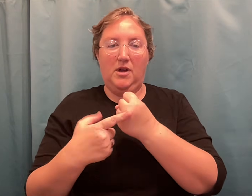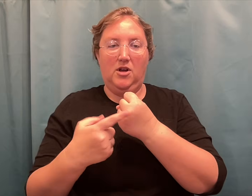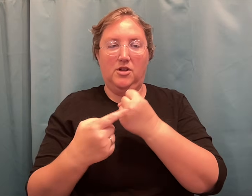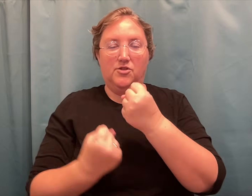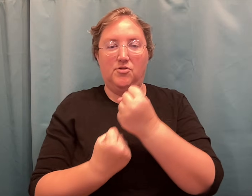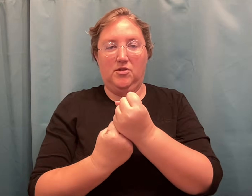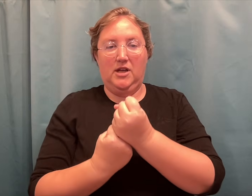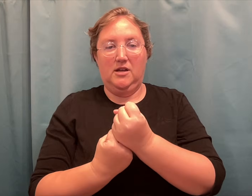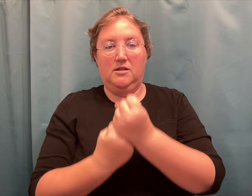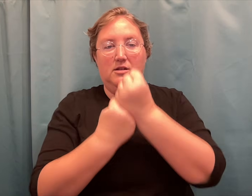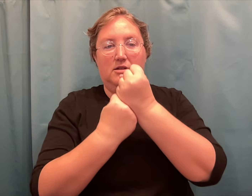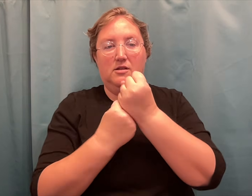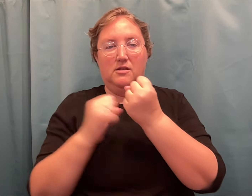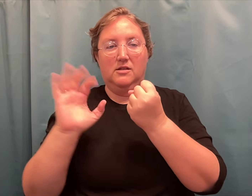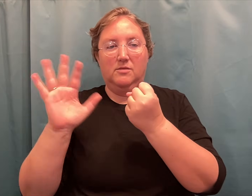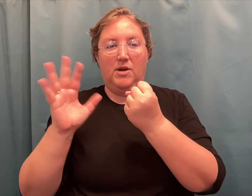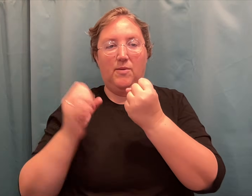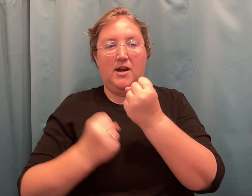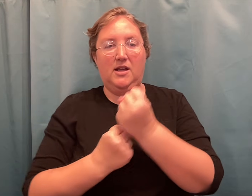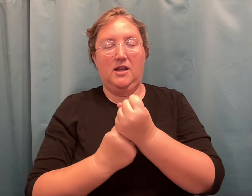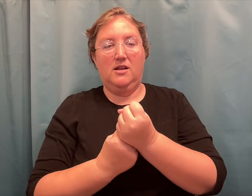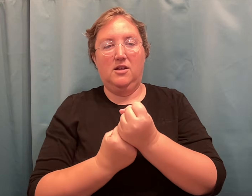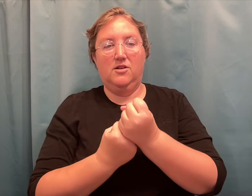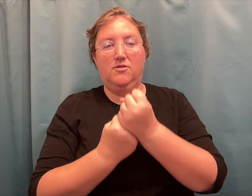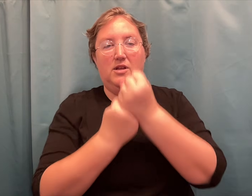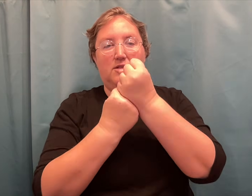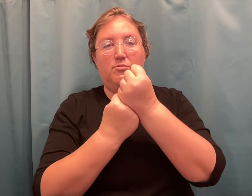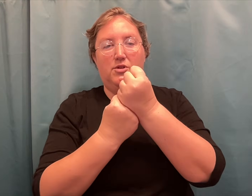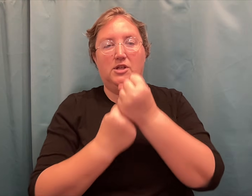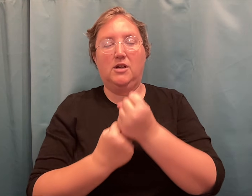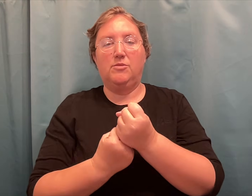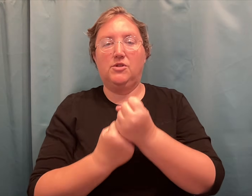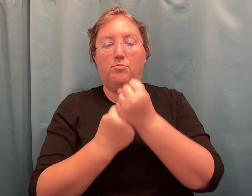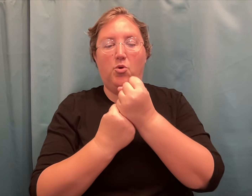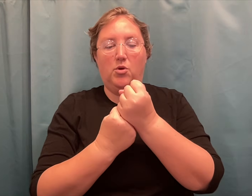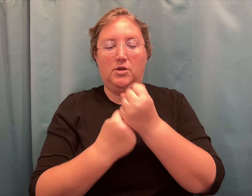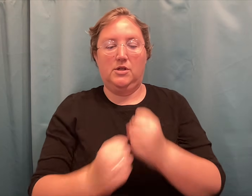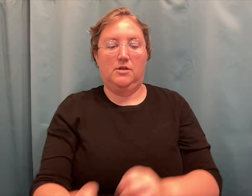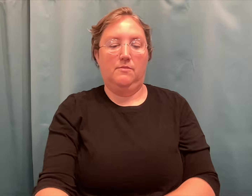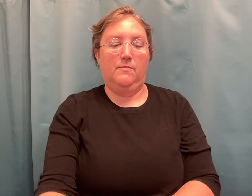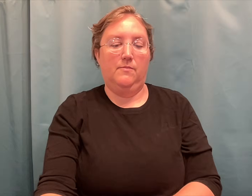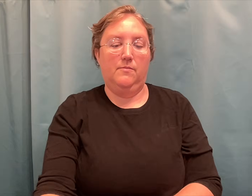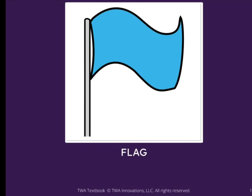not strong hand. This is my writing hand underneath, pushing up, support.